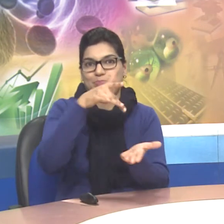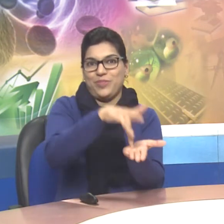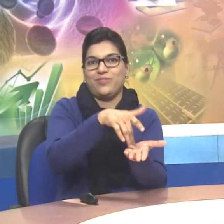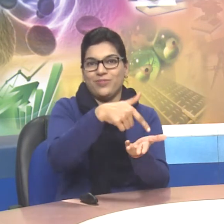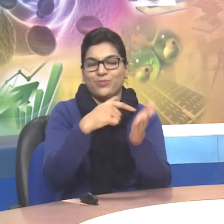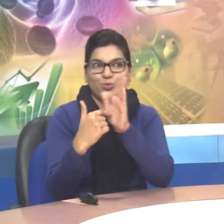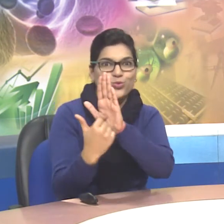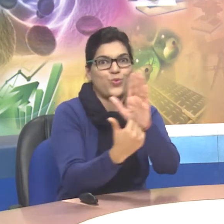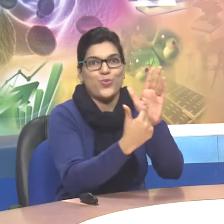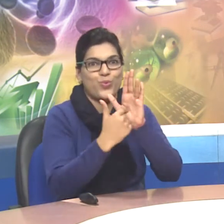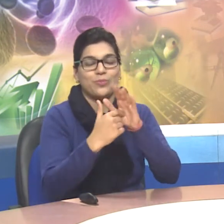school.